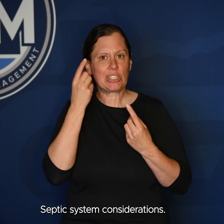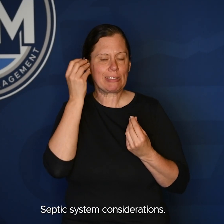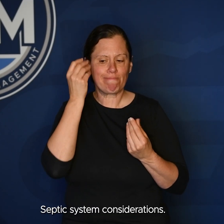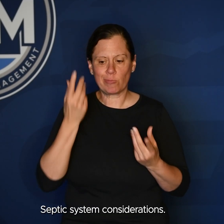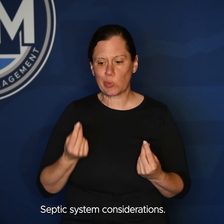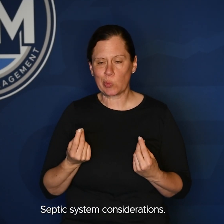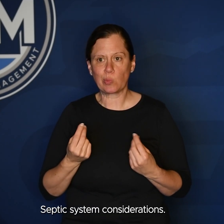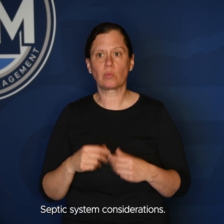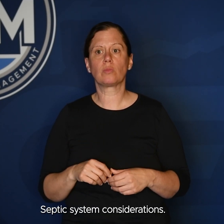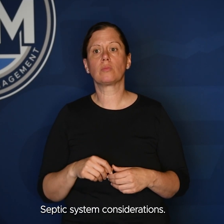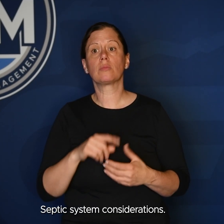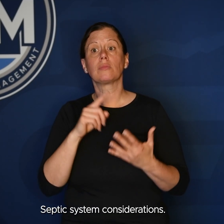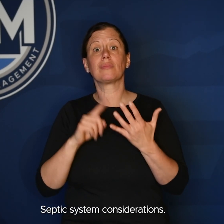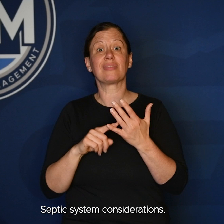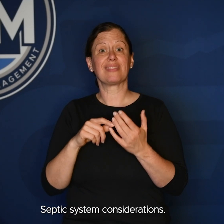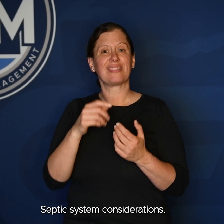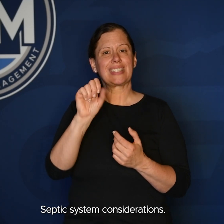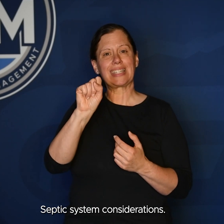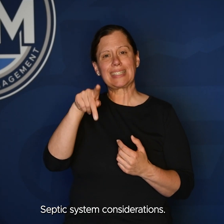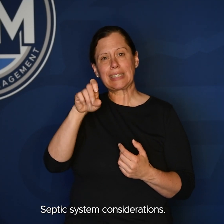Septic system considerations.